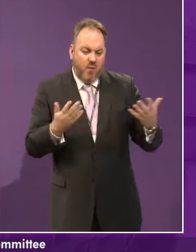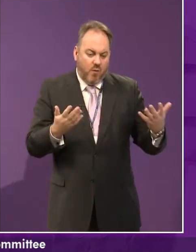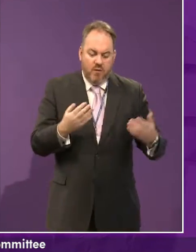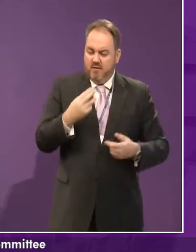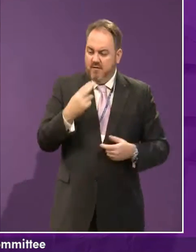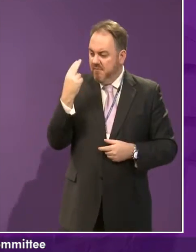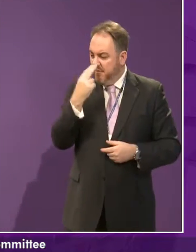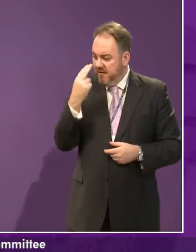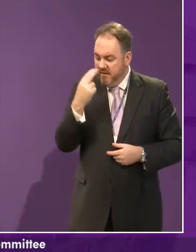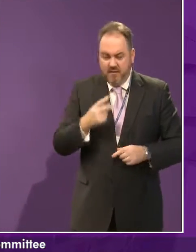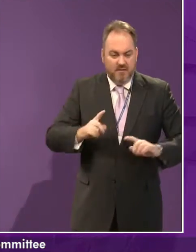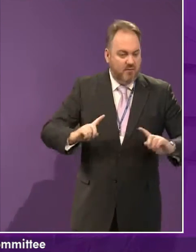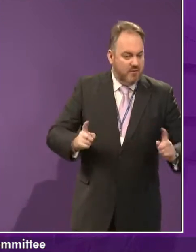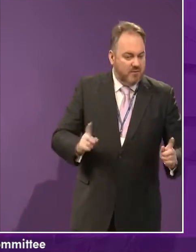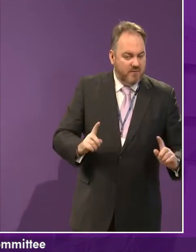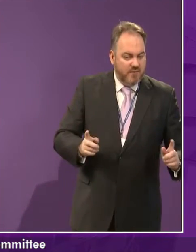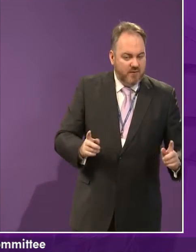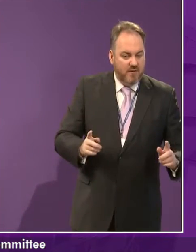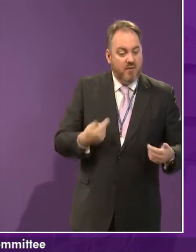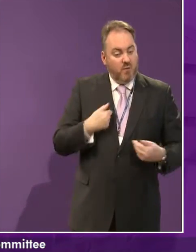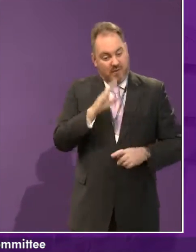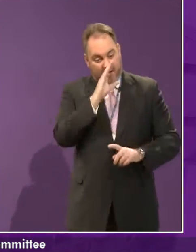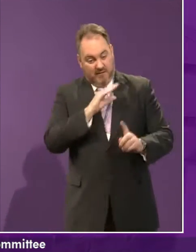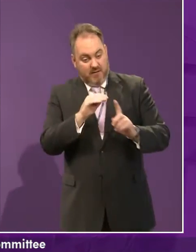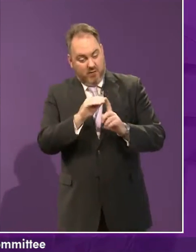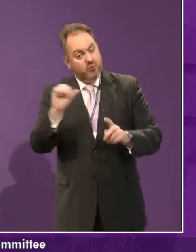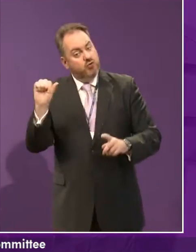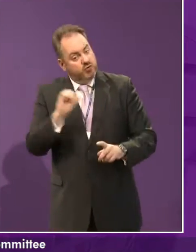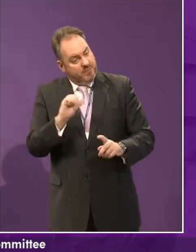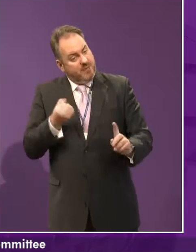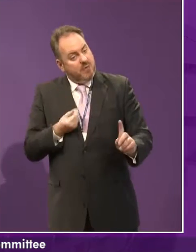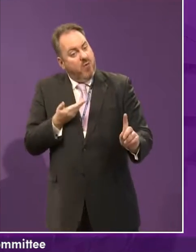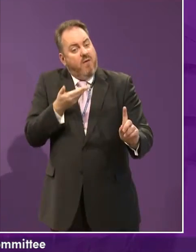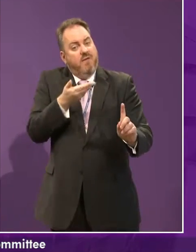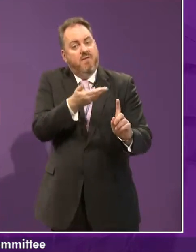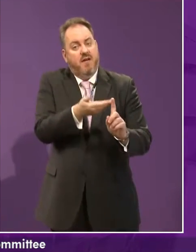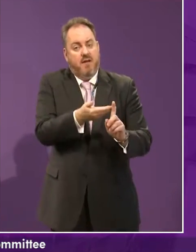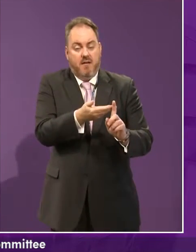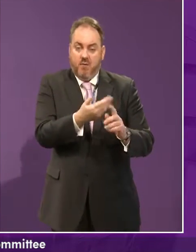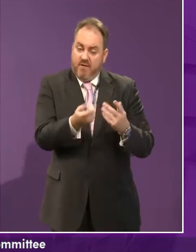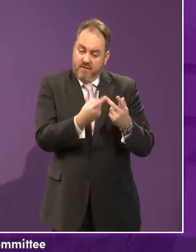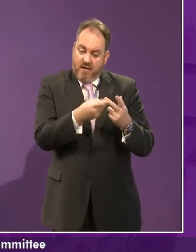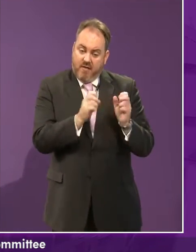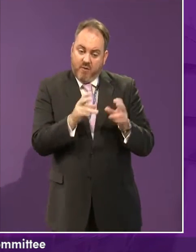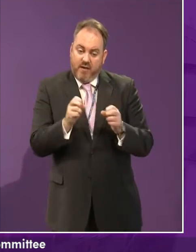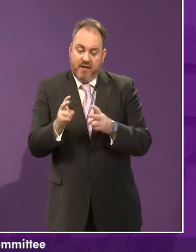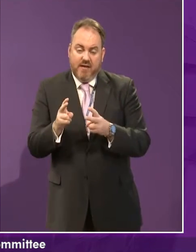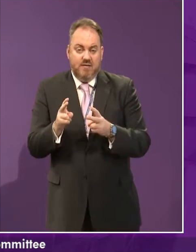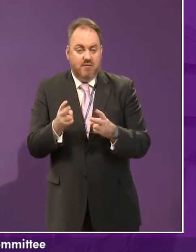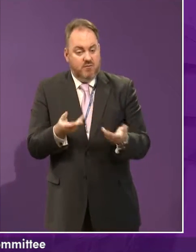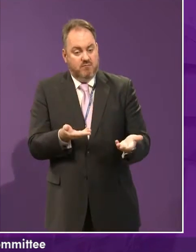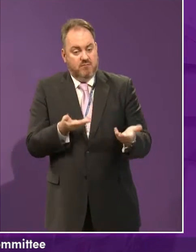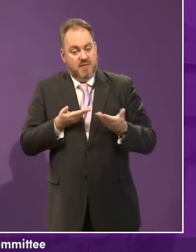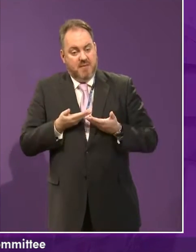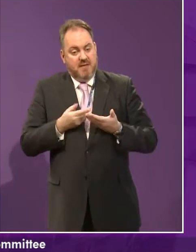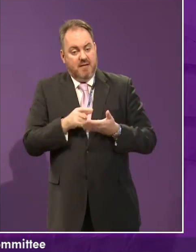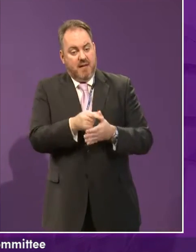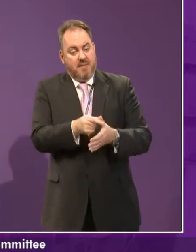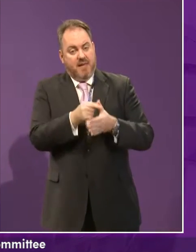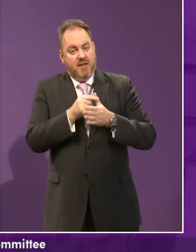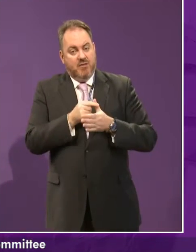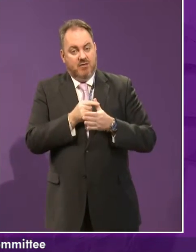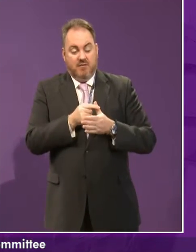declaring, please, there's other ways for you to do your personal statement? Because I think that would maybe make people feel maybe